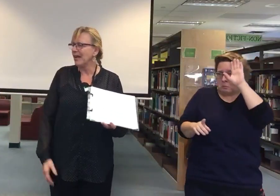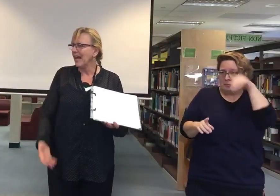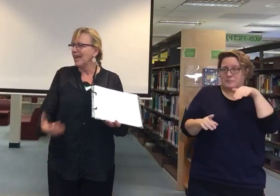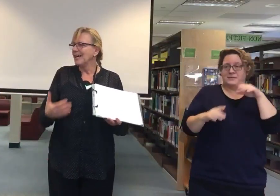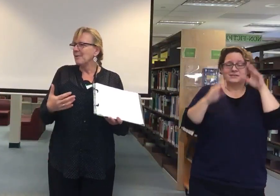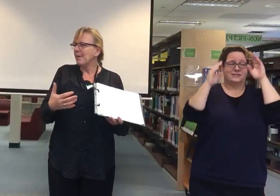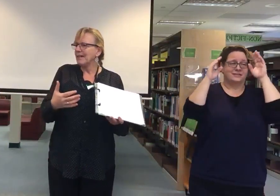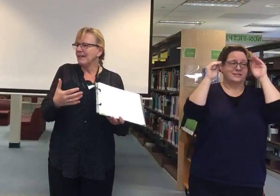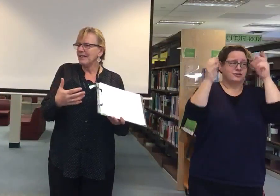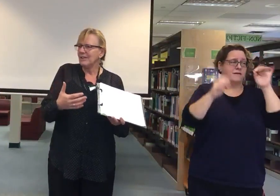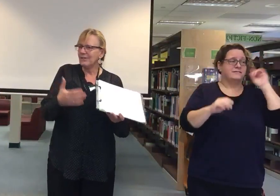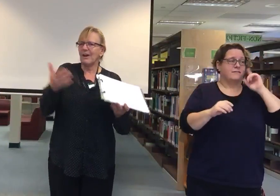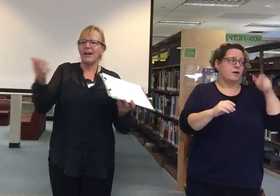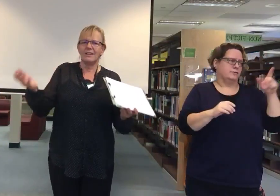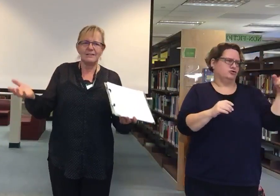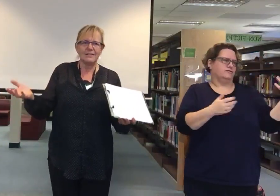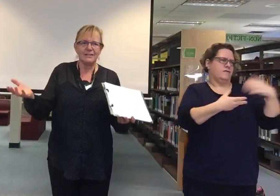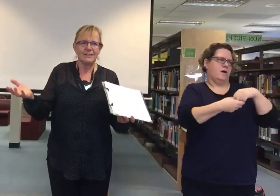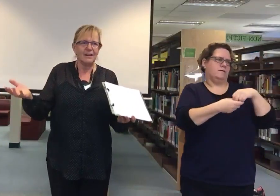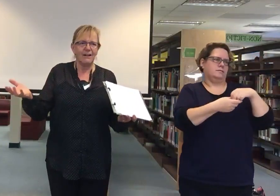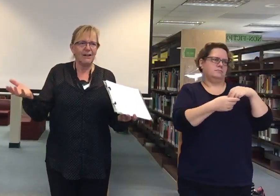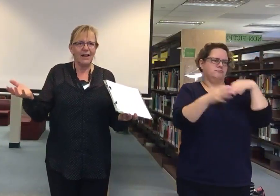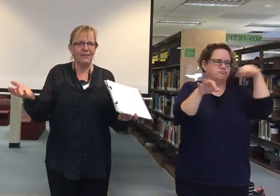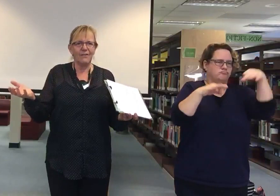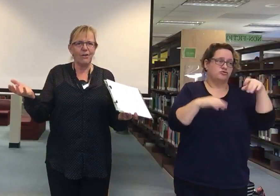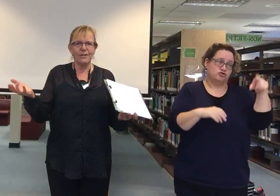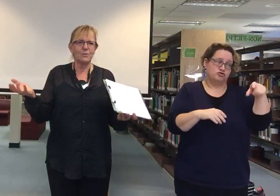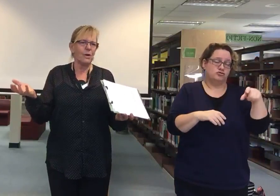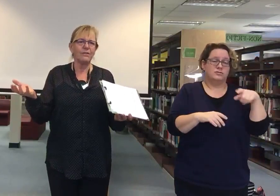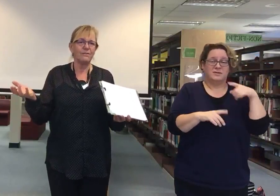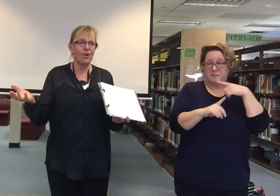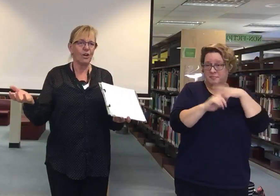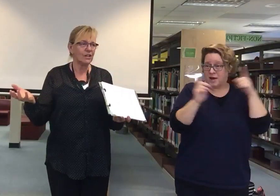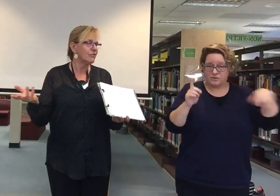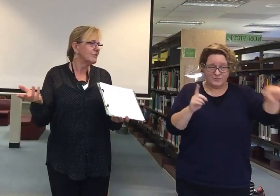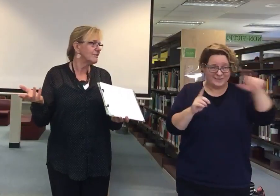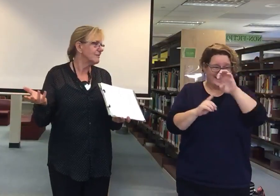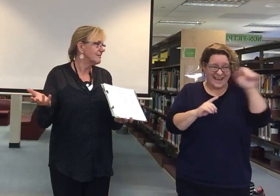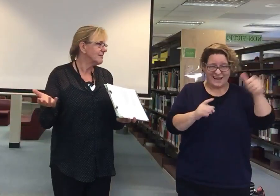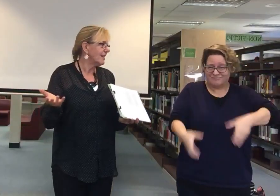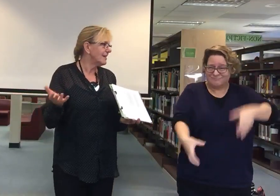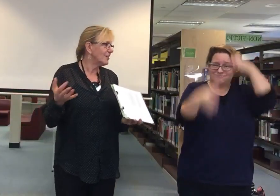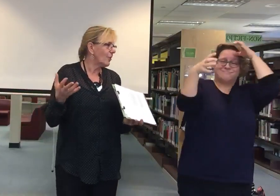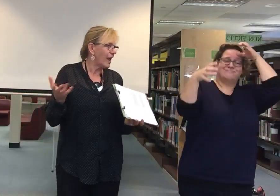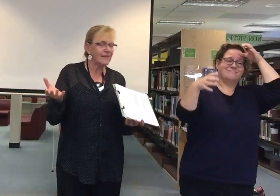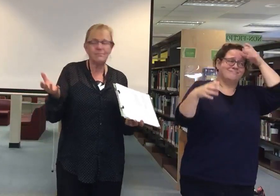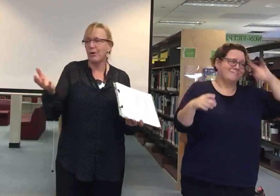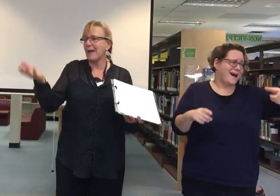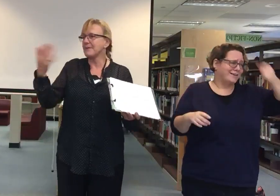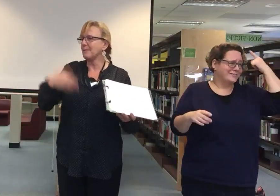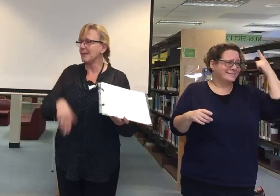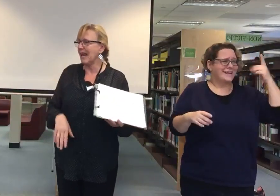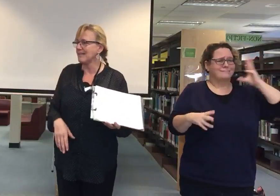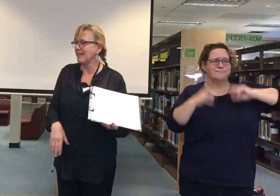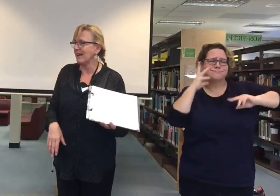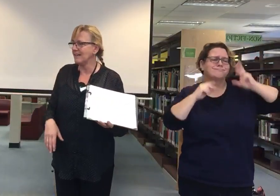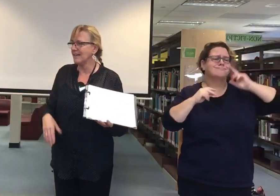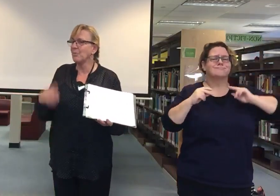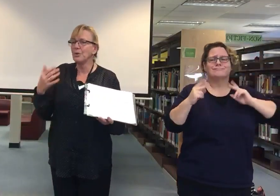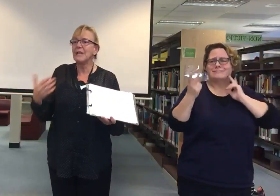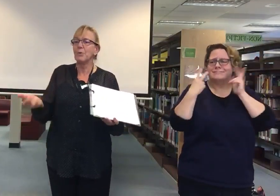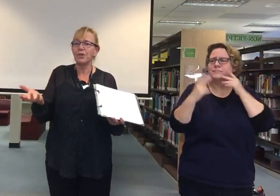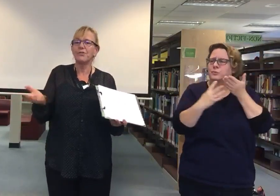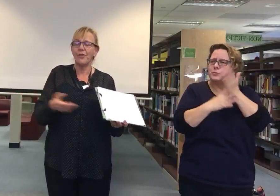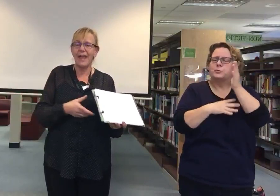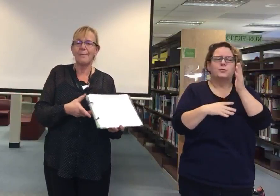too, but you guys have all this wealth of knowledge, and perhaps somebody has an idea